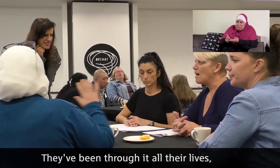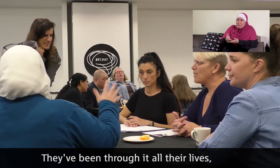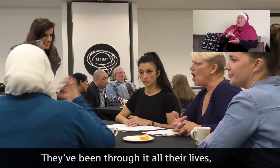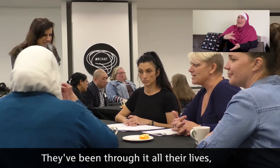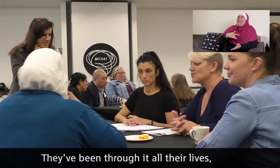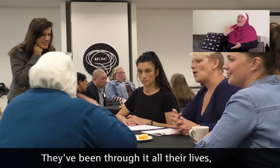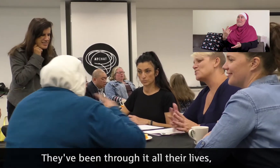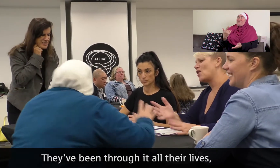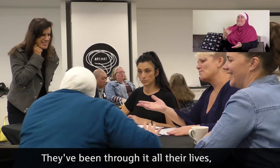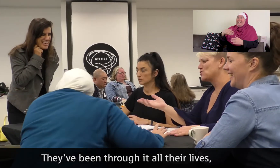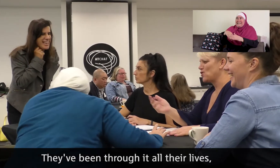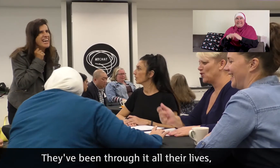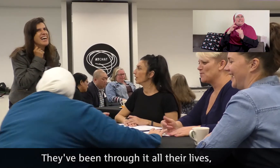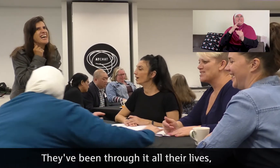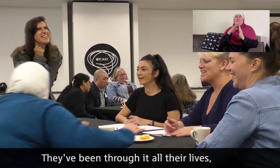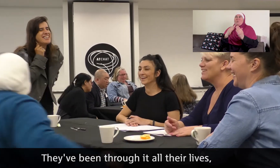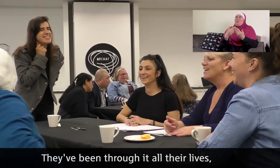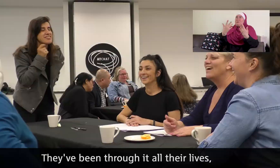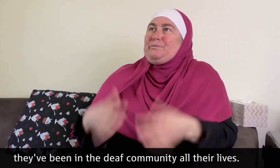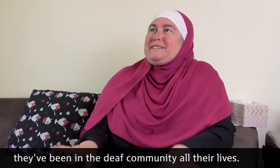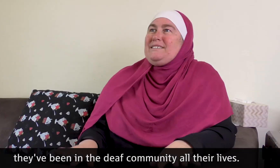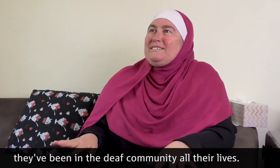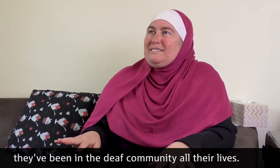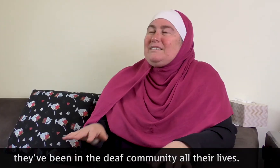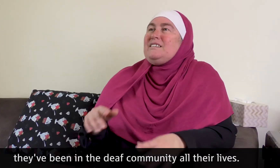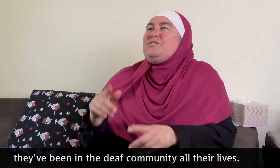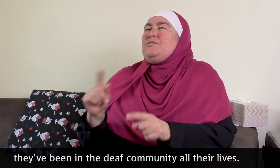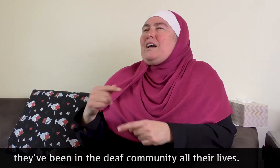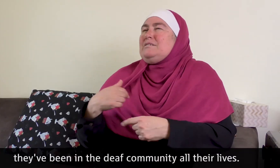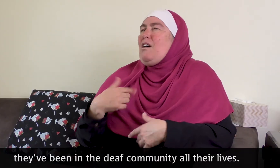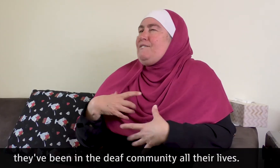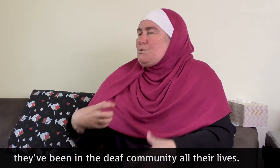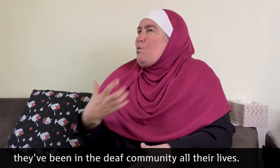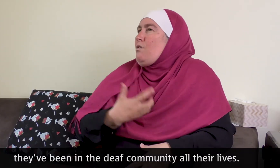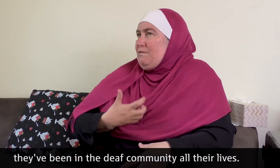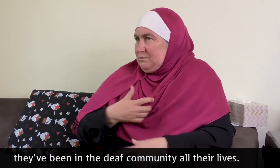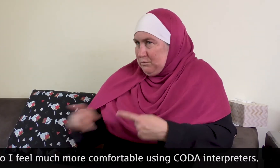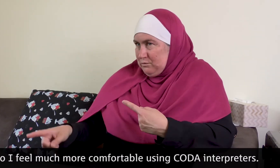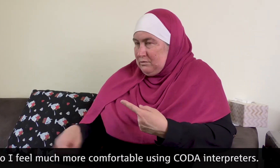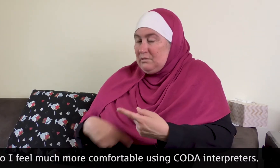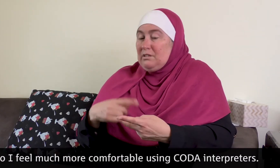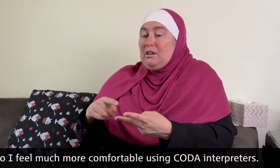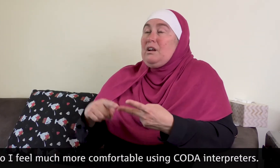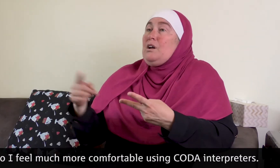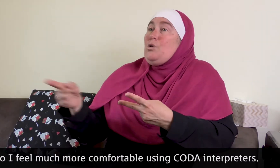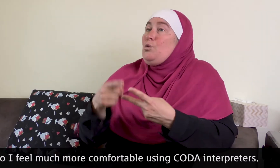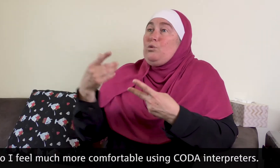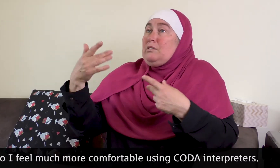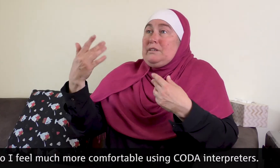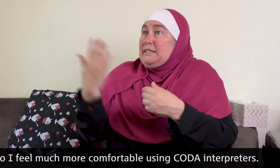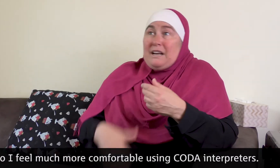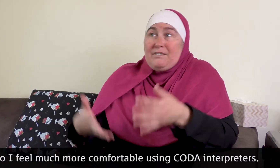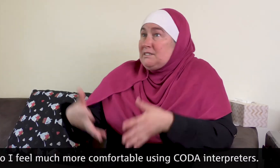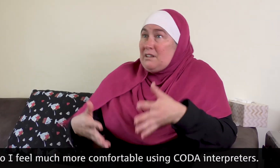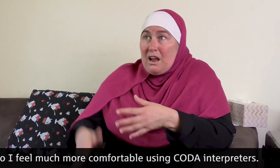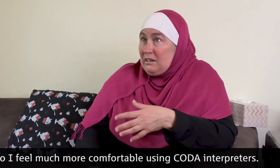They've been through it all their lives. They've been in the deaf community all their lives. So I feel much more comfortable using coder